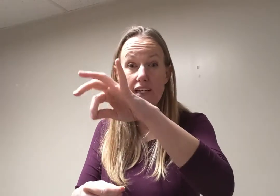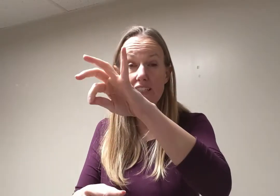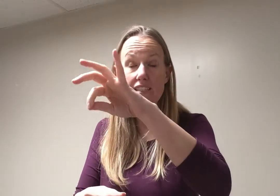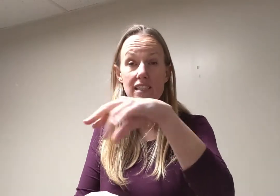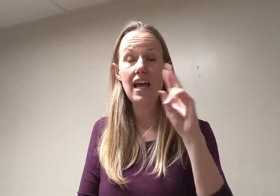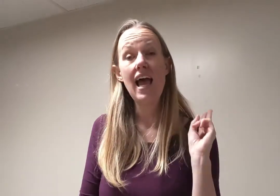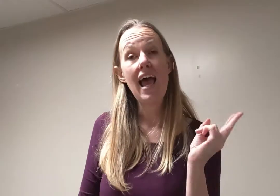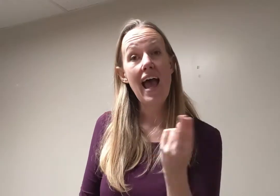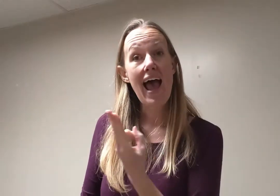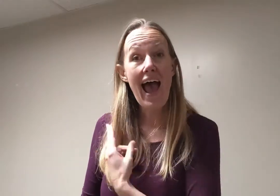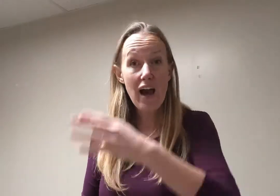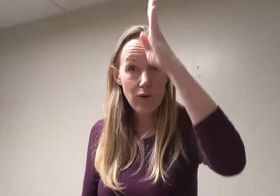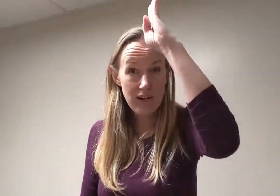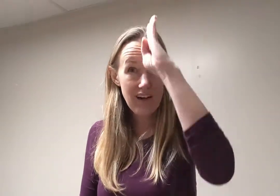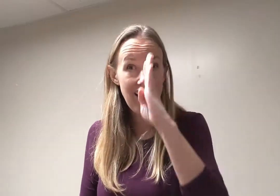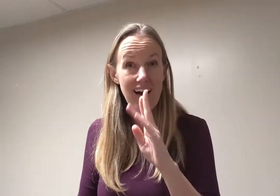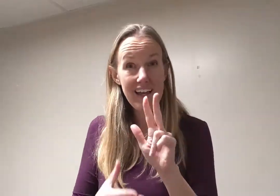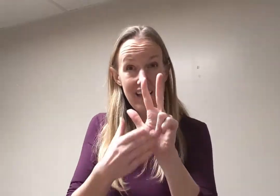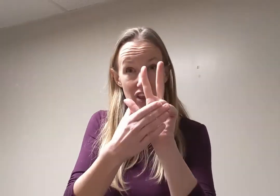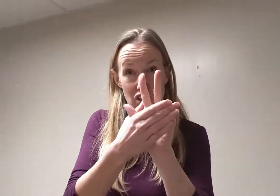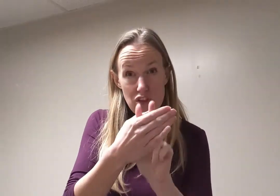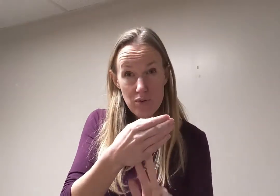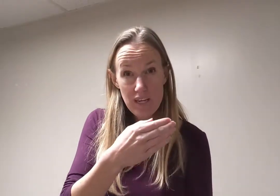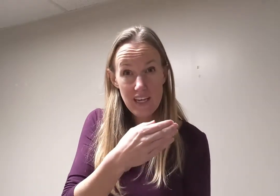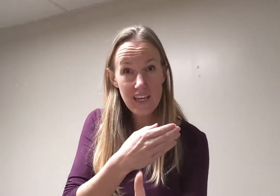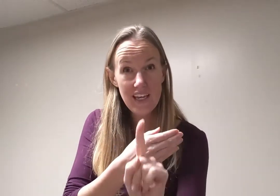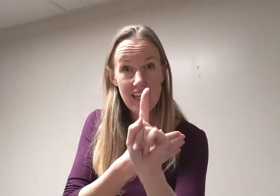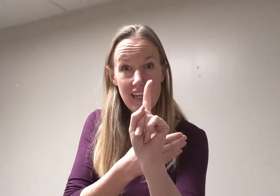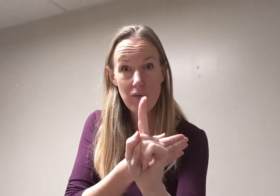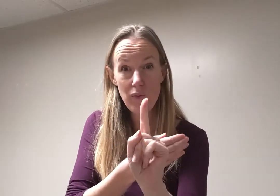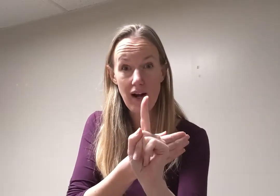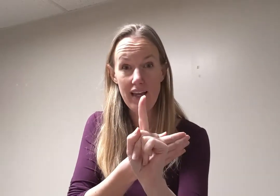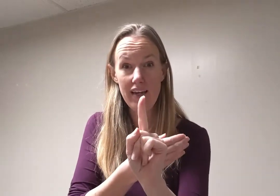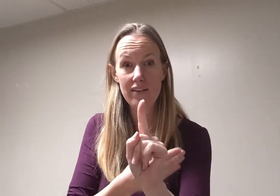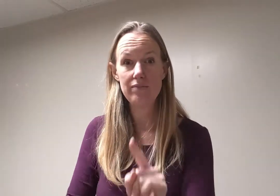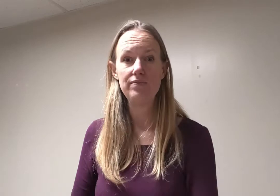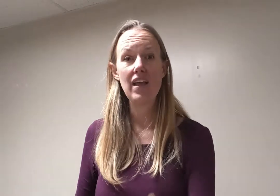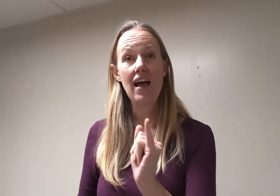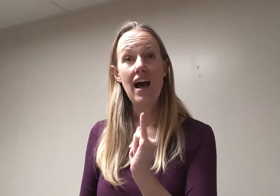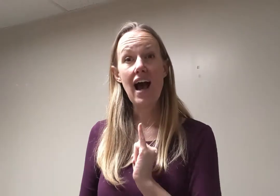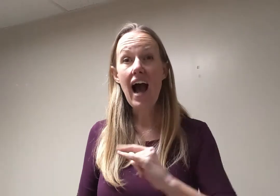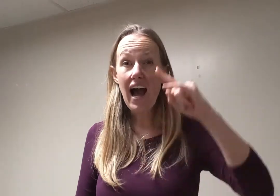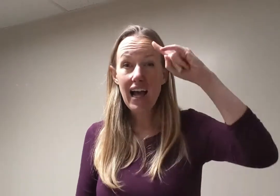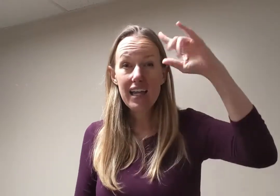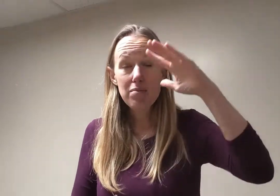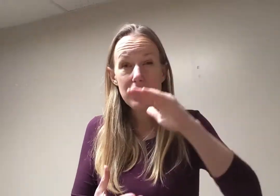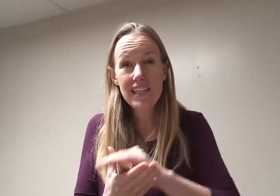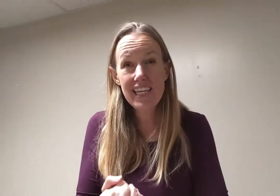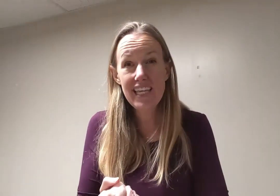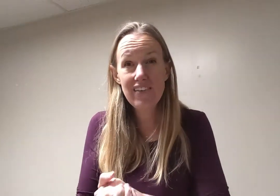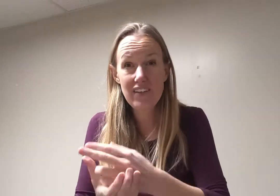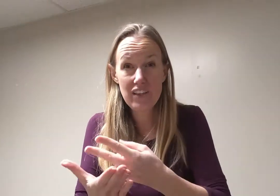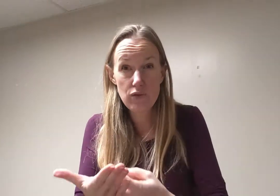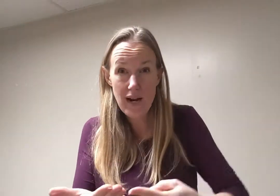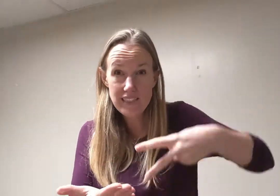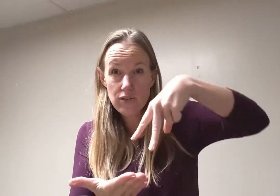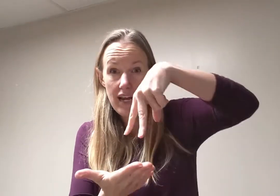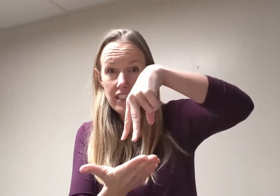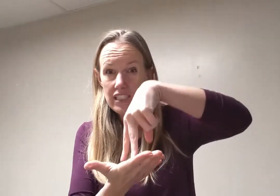Spirit, our God, 3 in 1. I believe in the